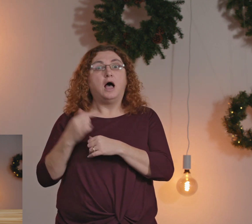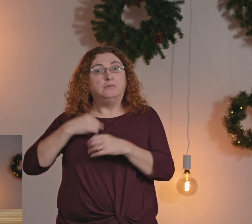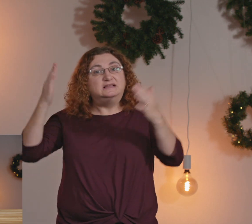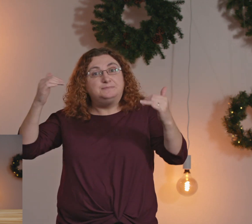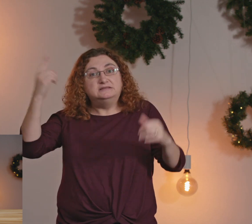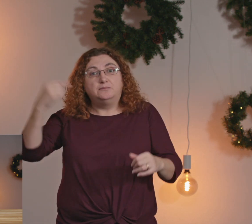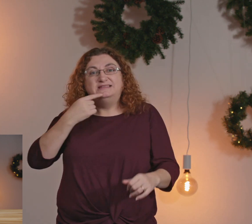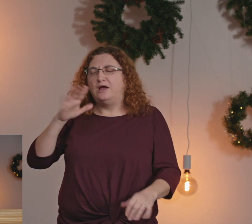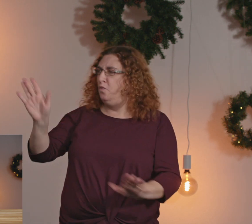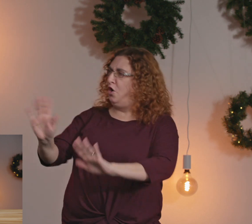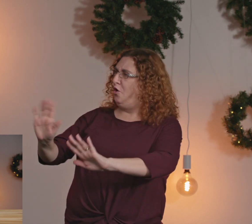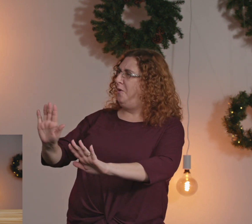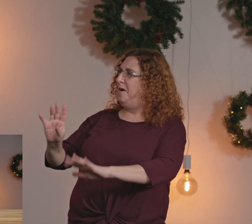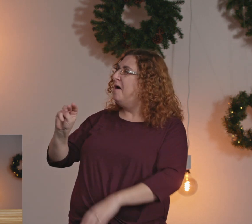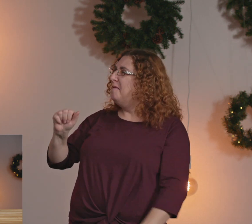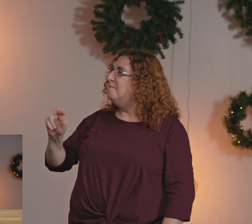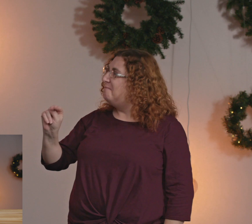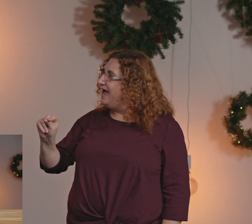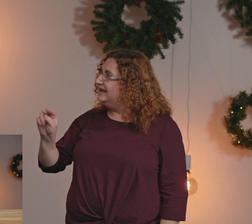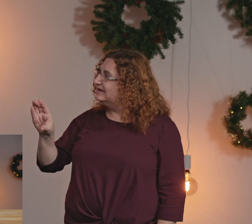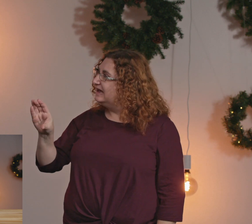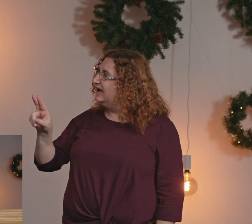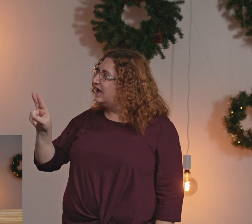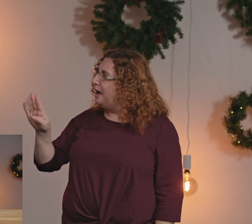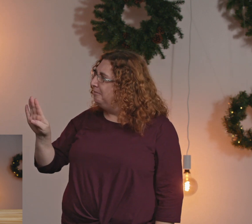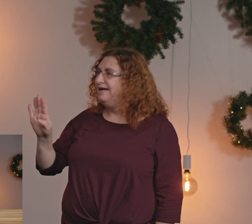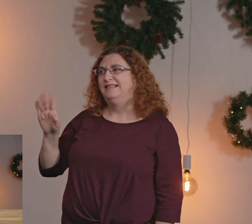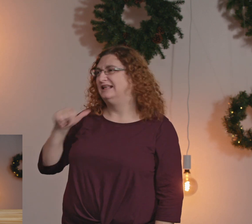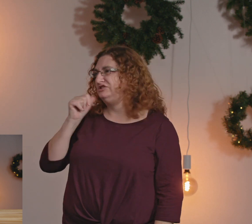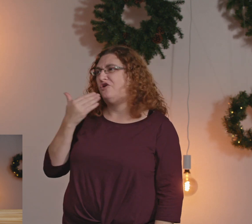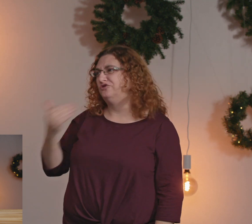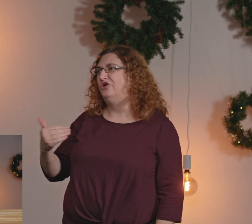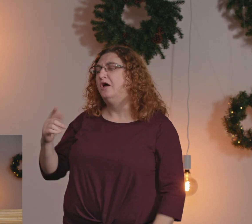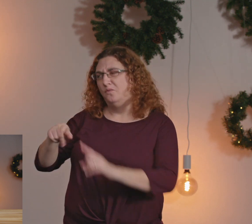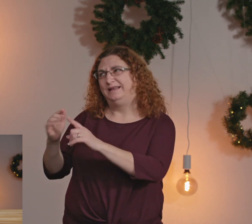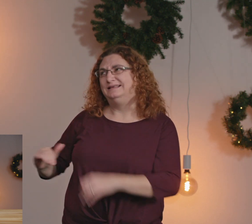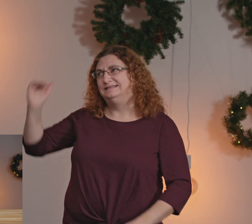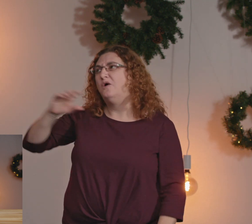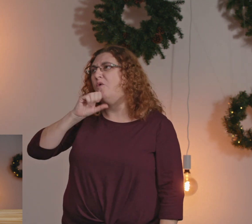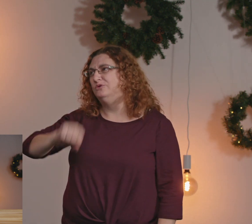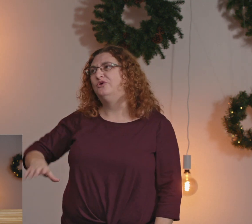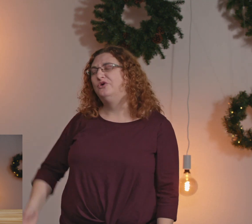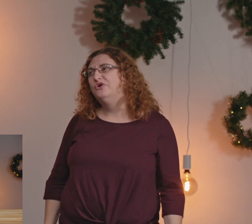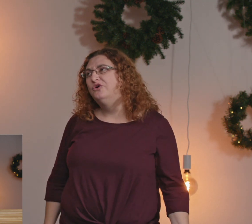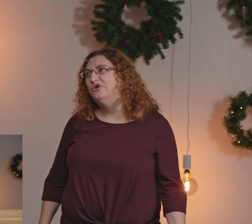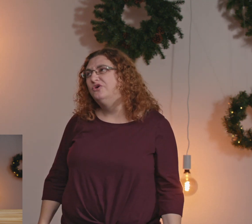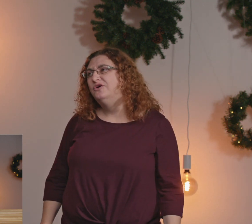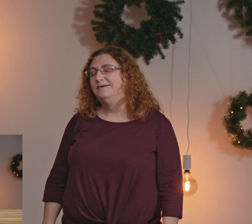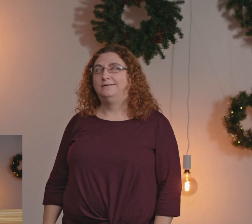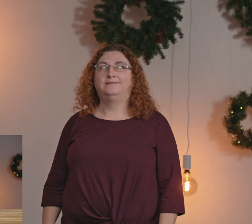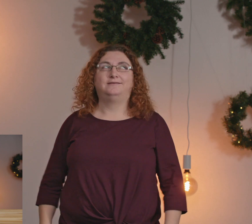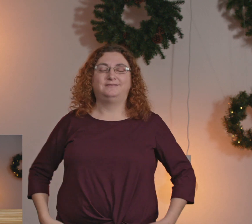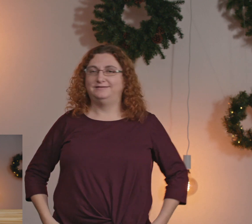push back and say, whoa, whoa, whoa, whoa, whoa. I mean, really? Mancub? That's not going to go well for him when he's 15. So this